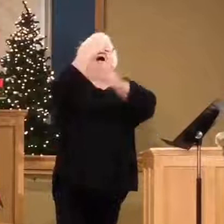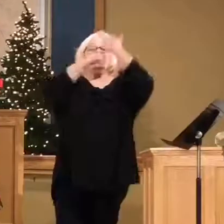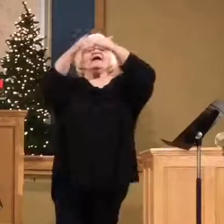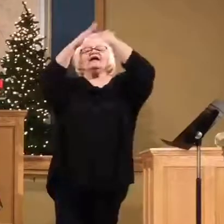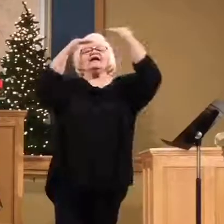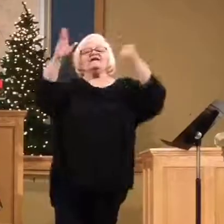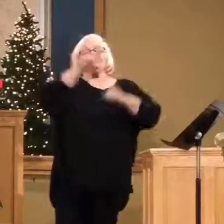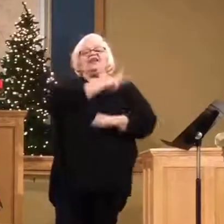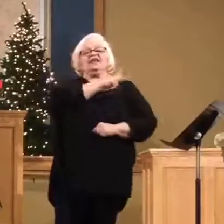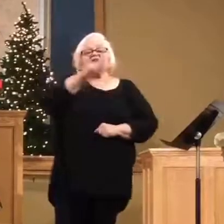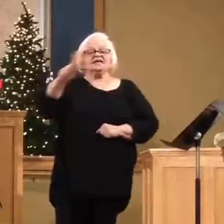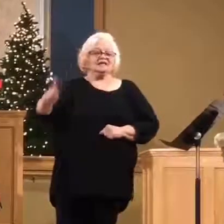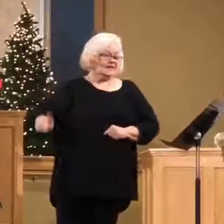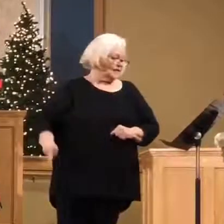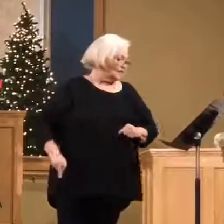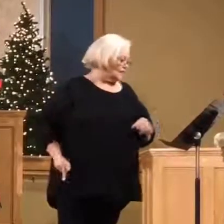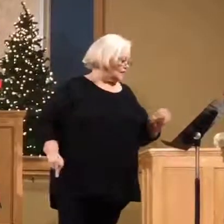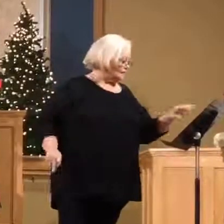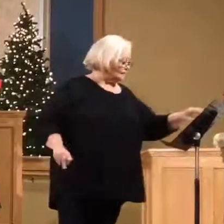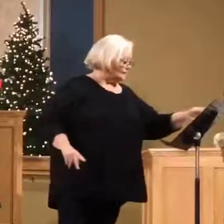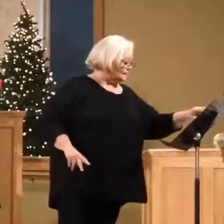heavenly King.